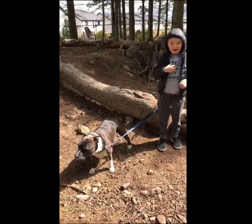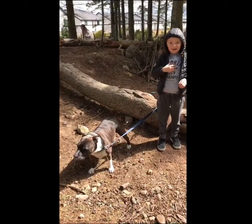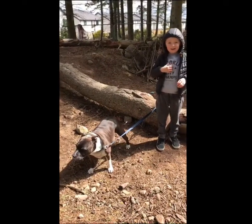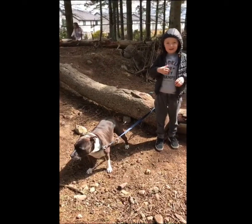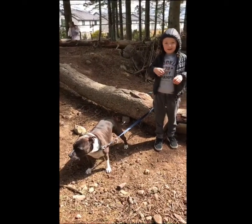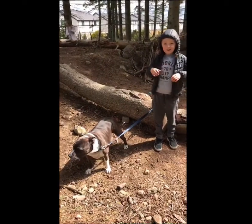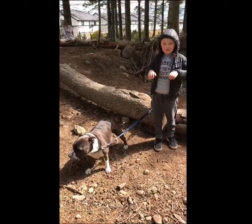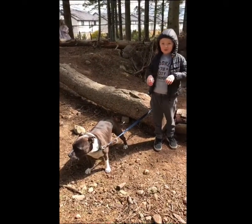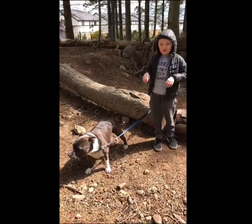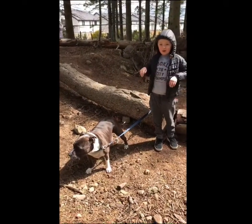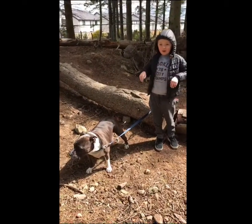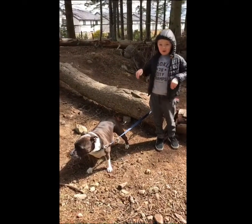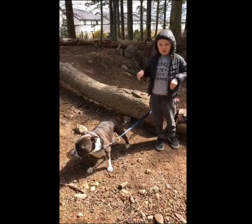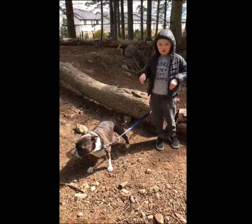my dog.